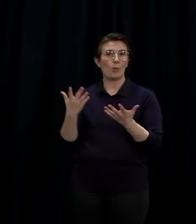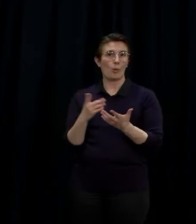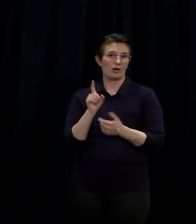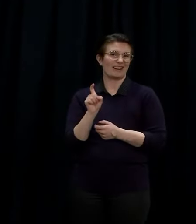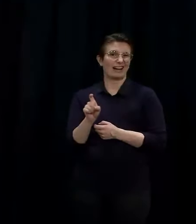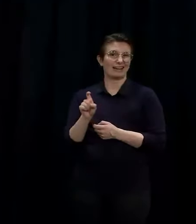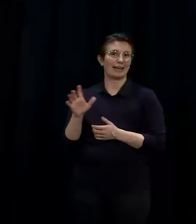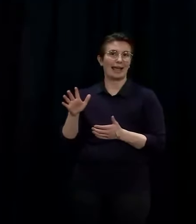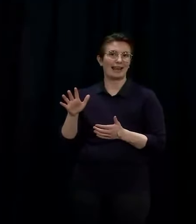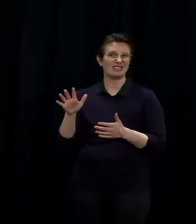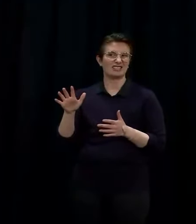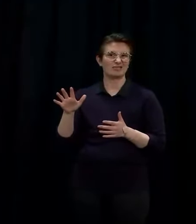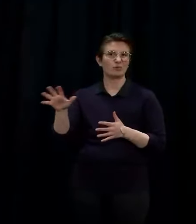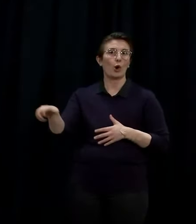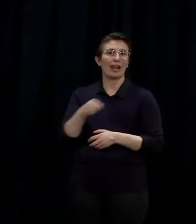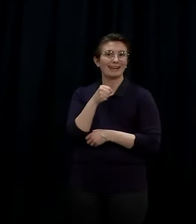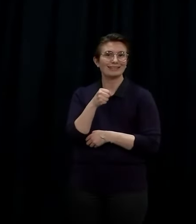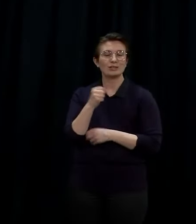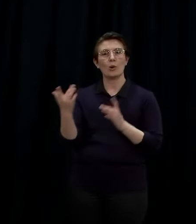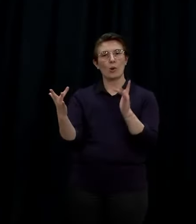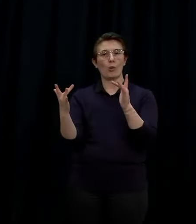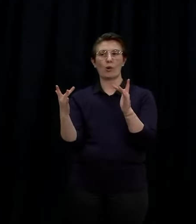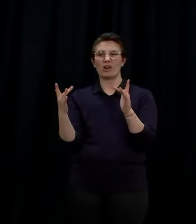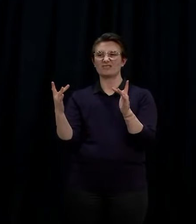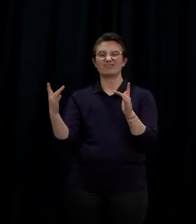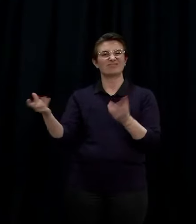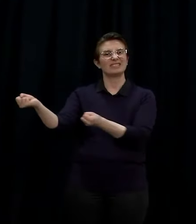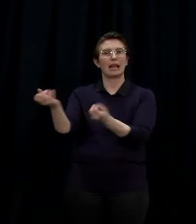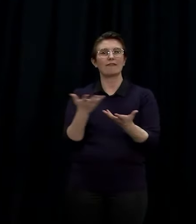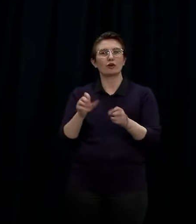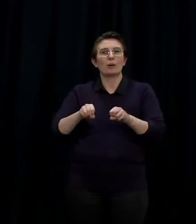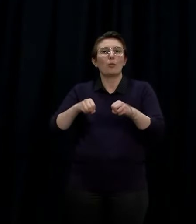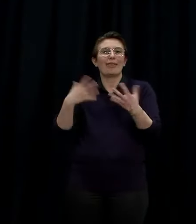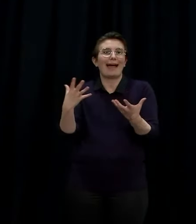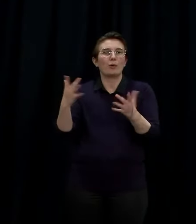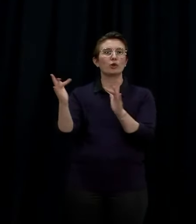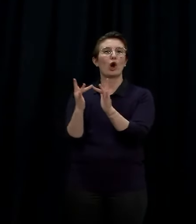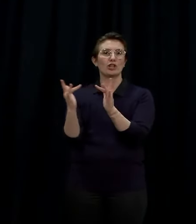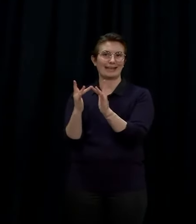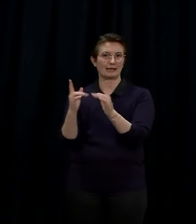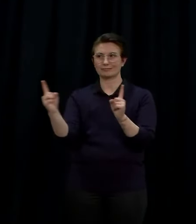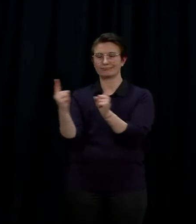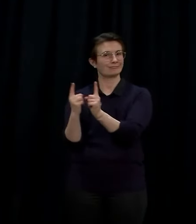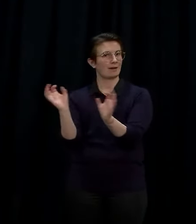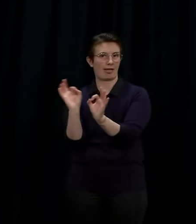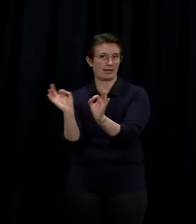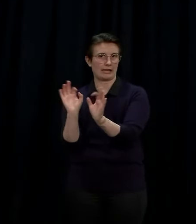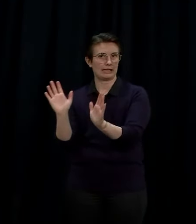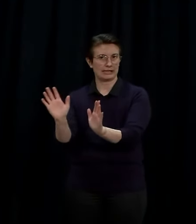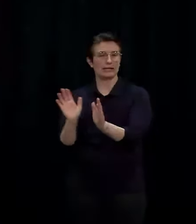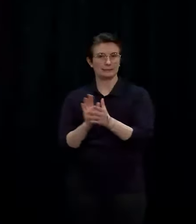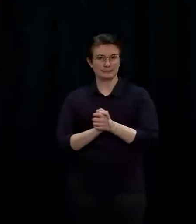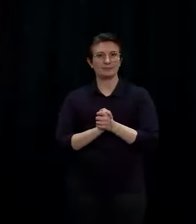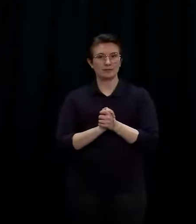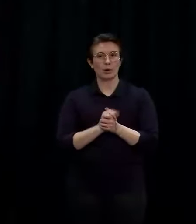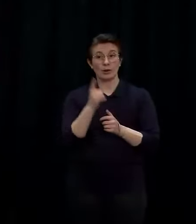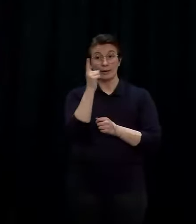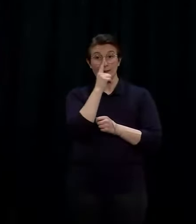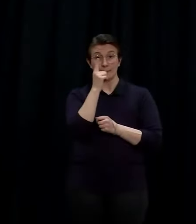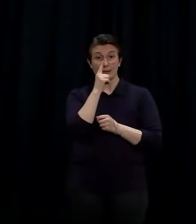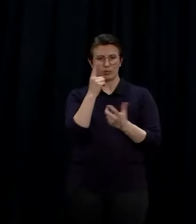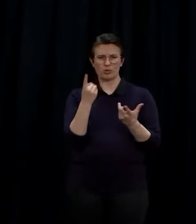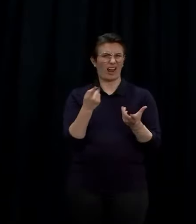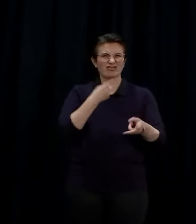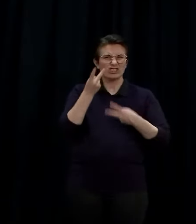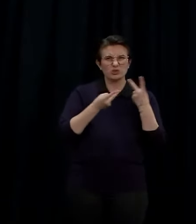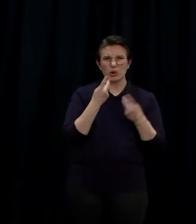collect. At Level 3, contact with others needs to stay minimised. Bubbles remain. I'll expand on Monday about how